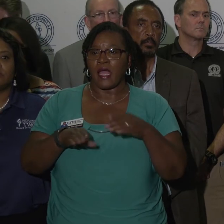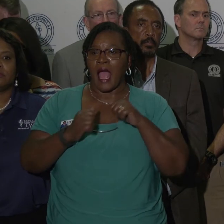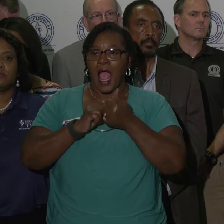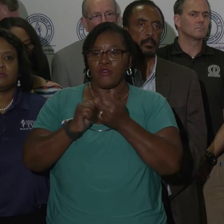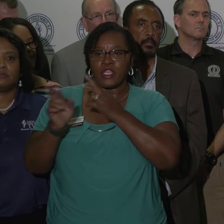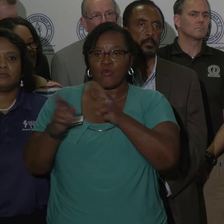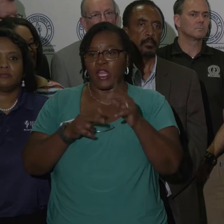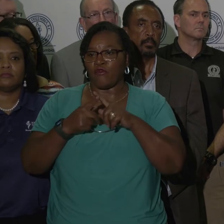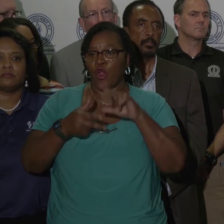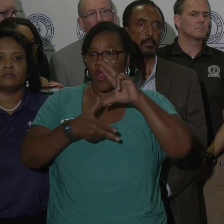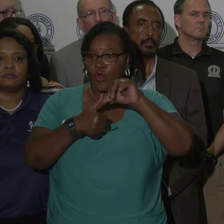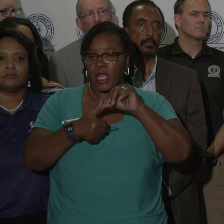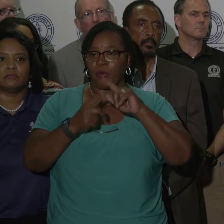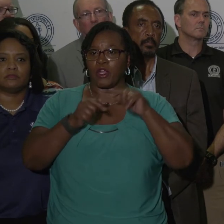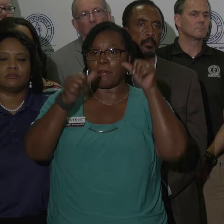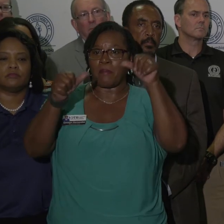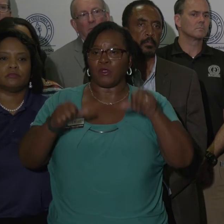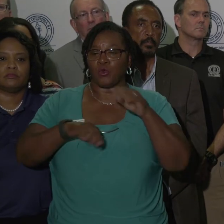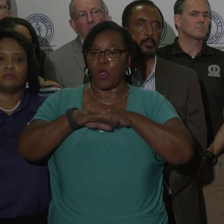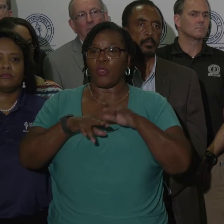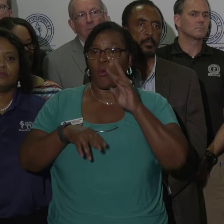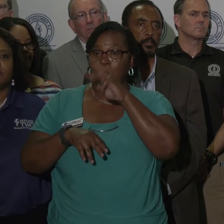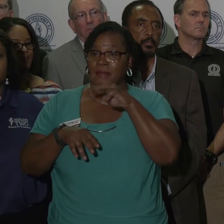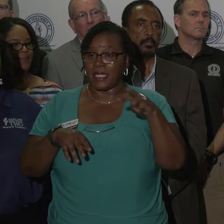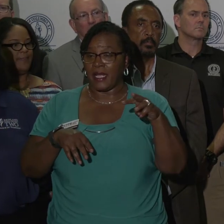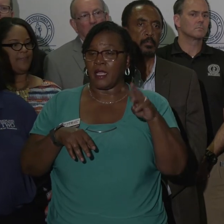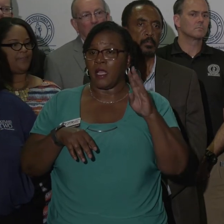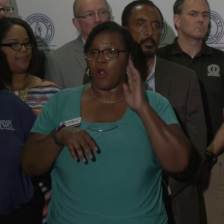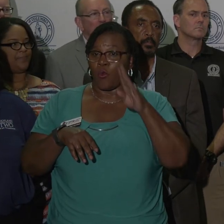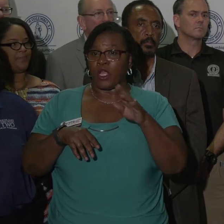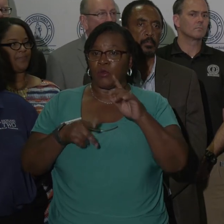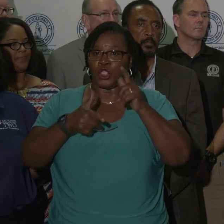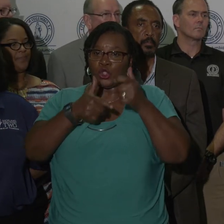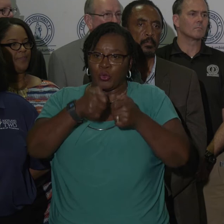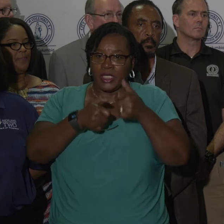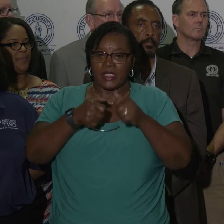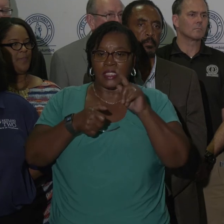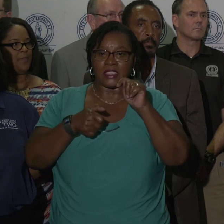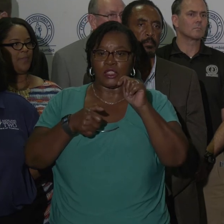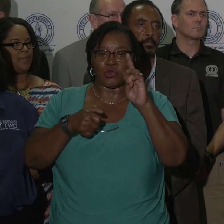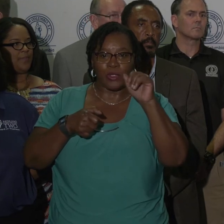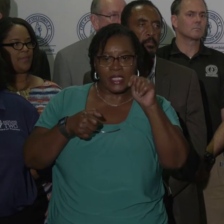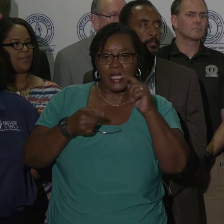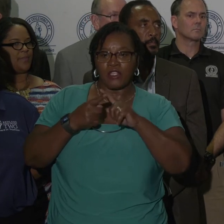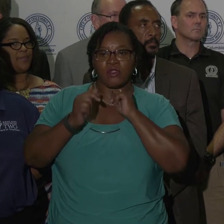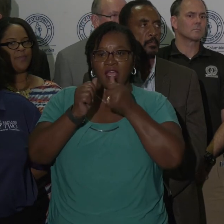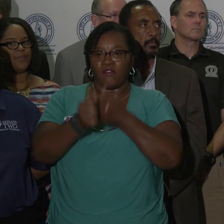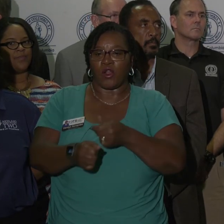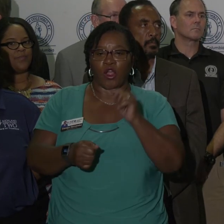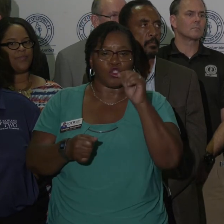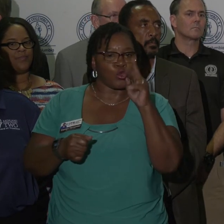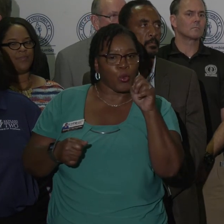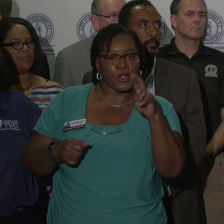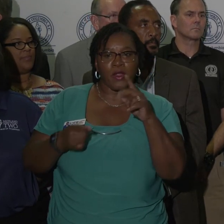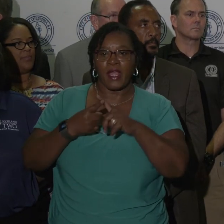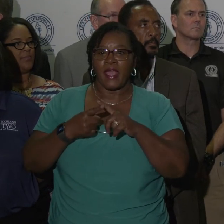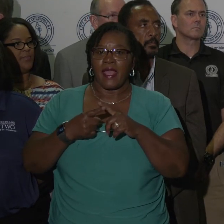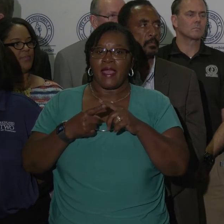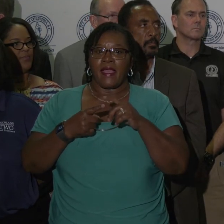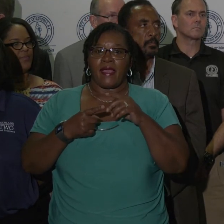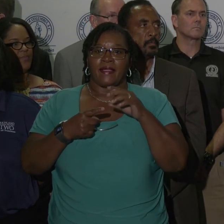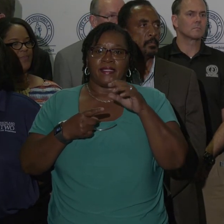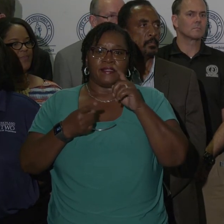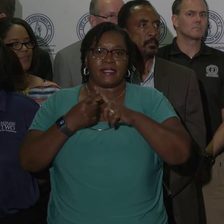a hurricane. We're going to, again, post it on our website. We're going to tweet it and retweet it. If you're not following us on Twitter at City of